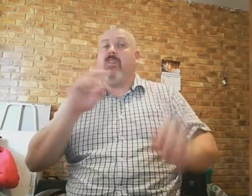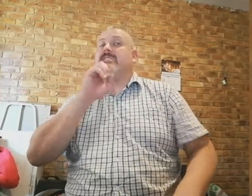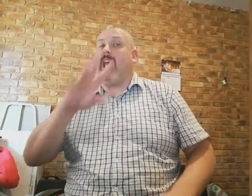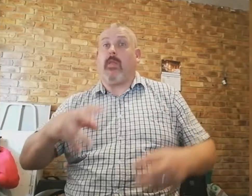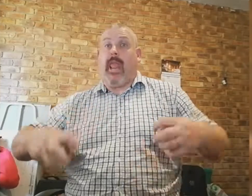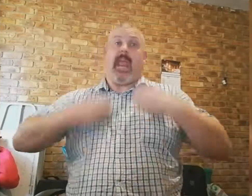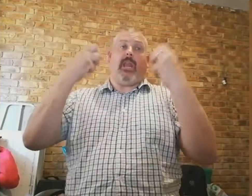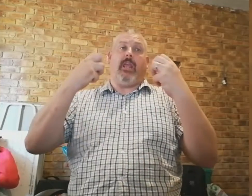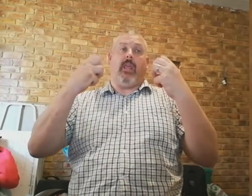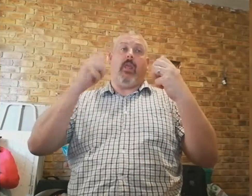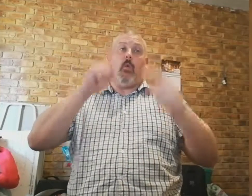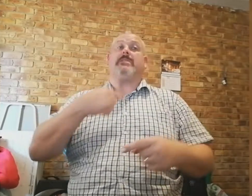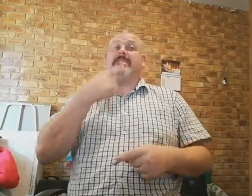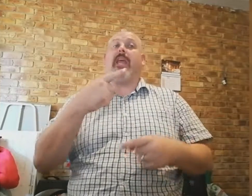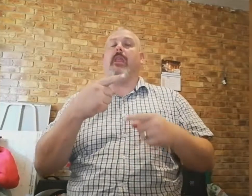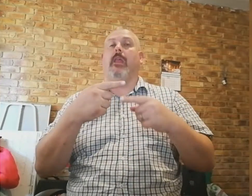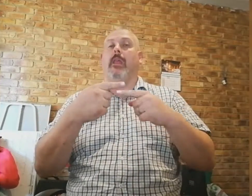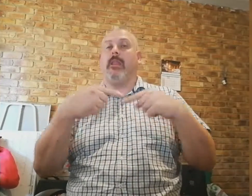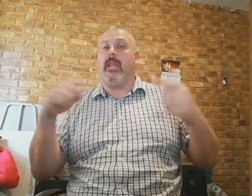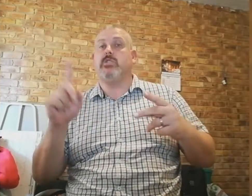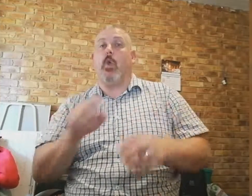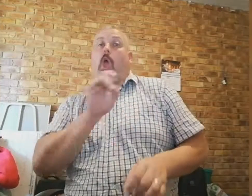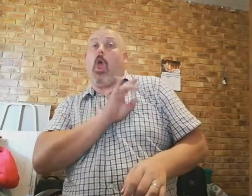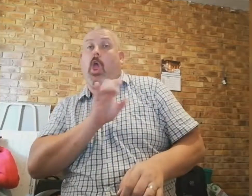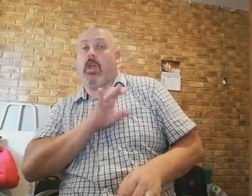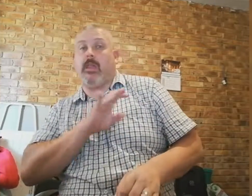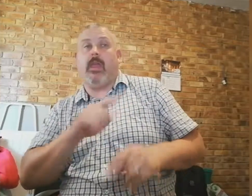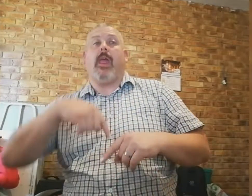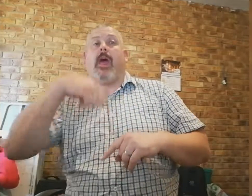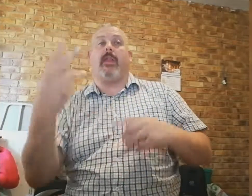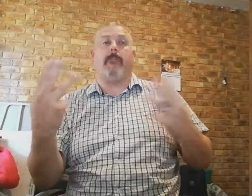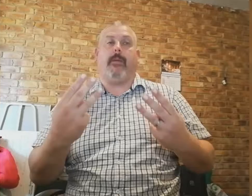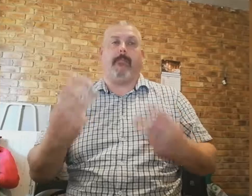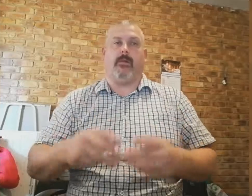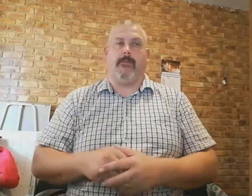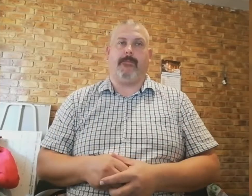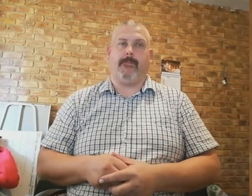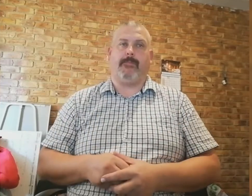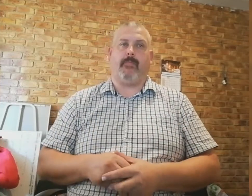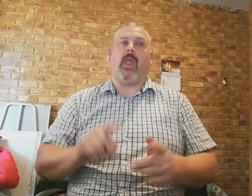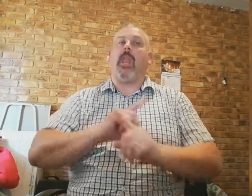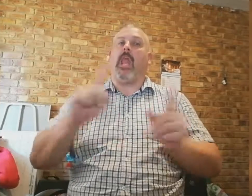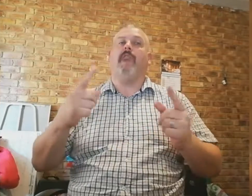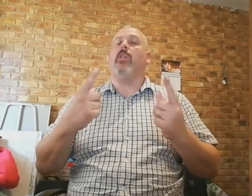Never shout angry or say things to hurt other people. Never